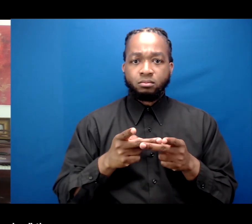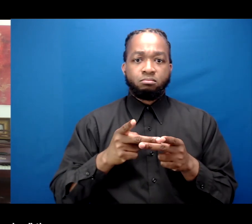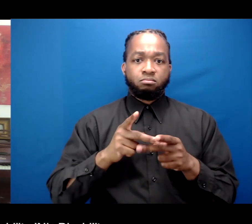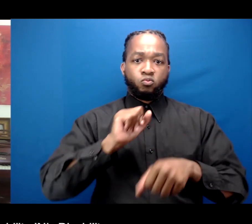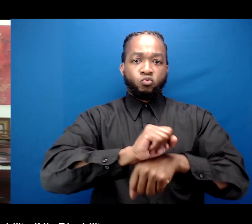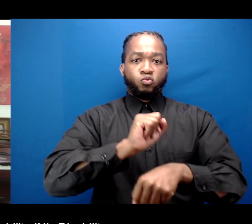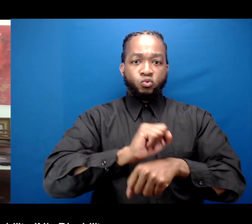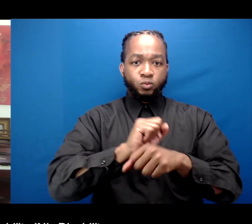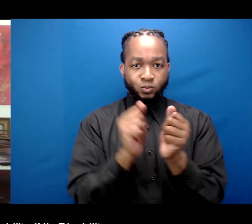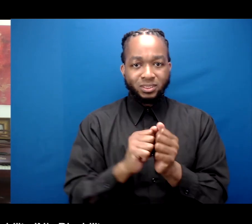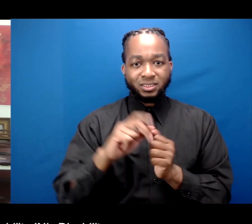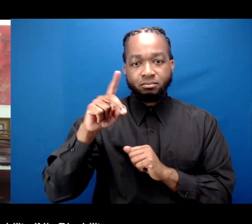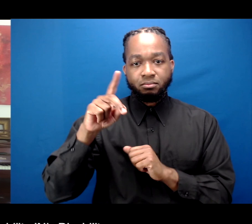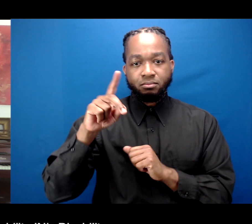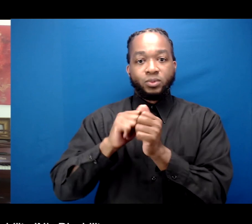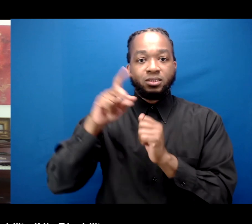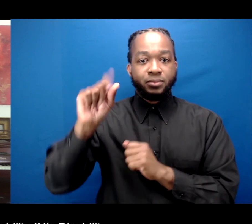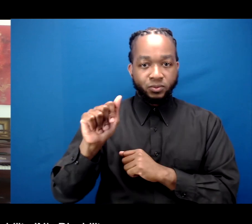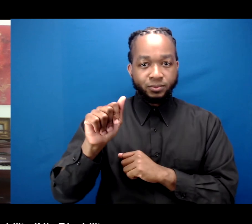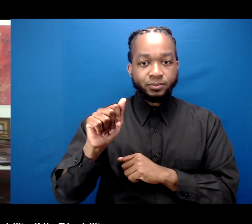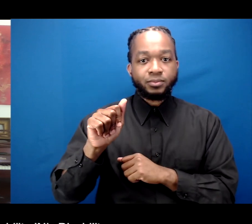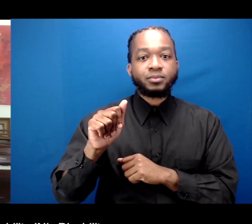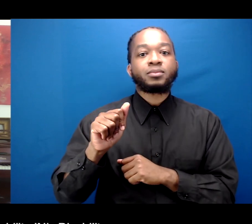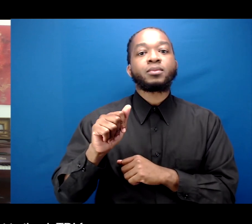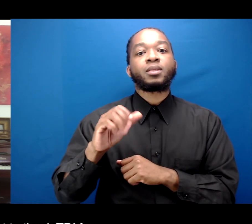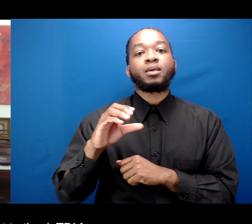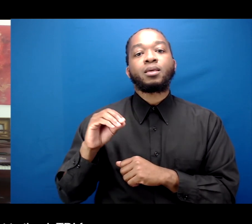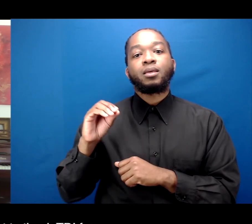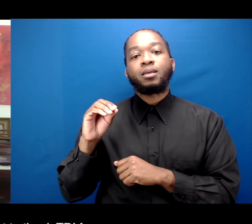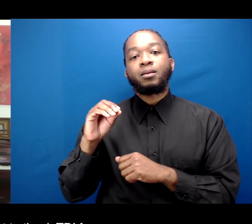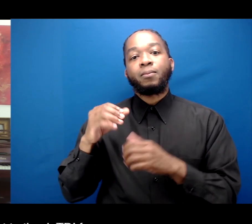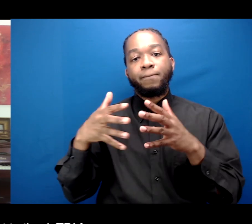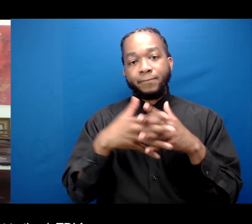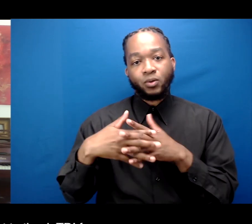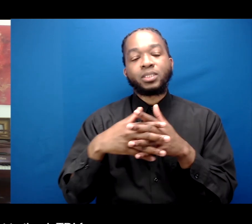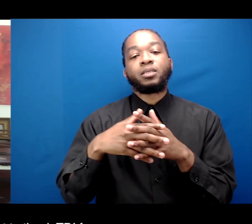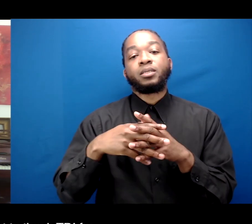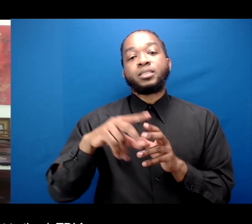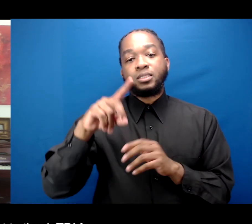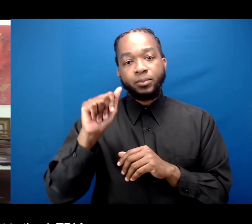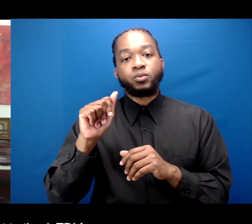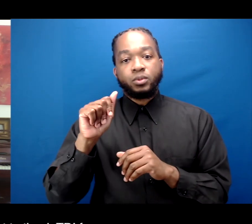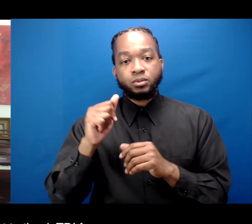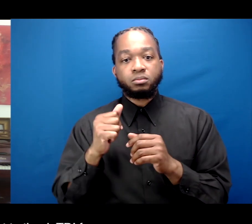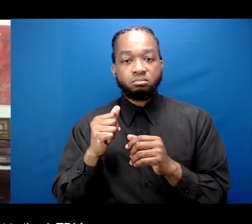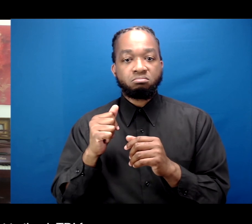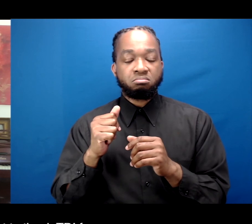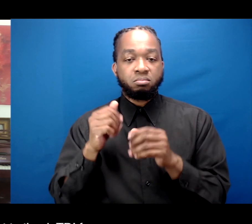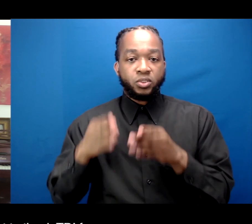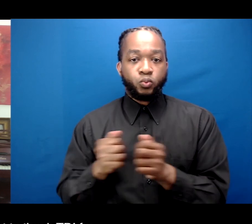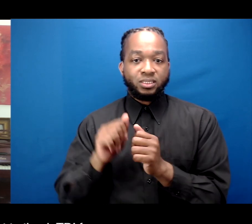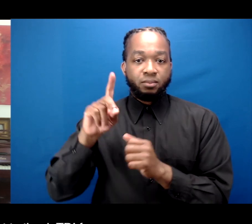for People with Disabilities and Disability In's Disability Equality Index. In closing, I want to thank TDI for the